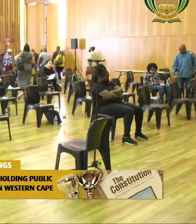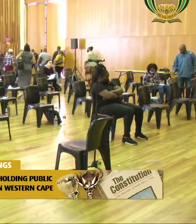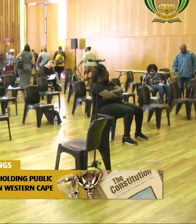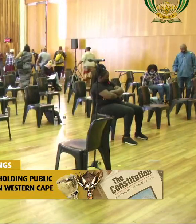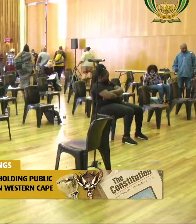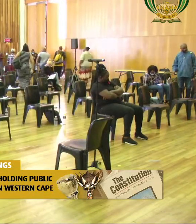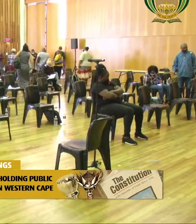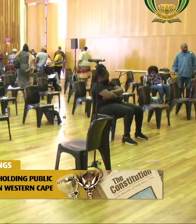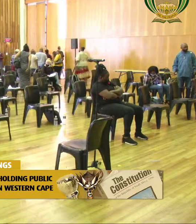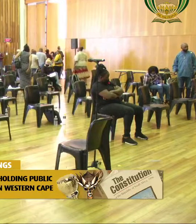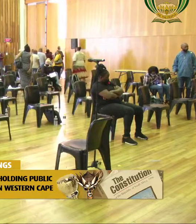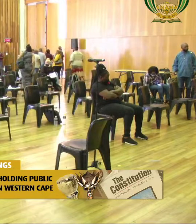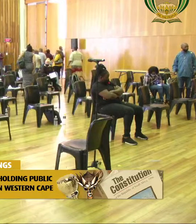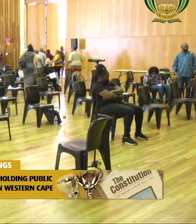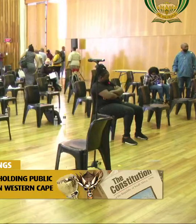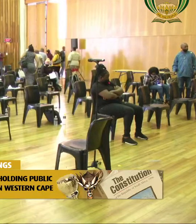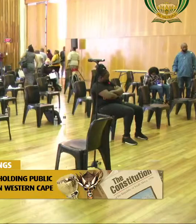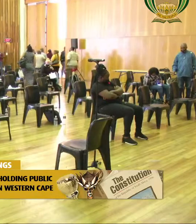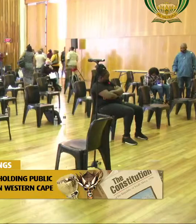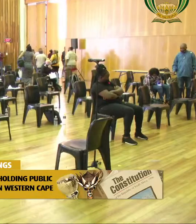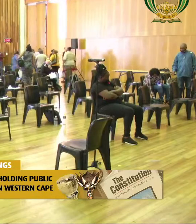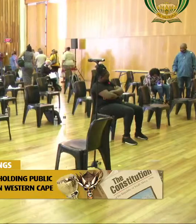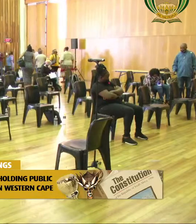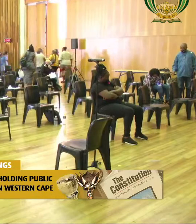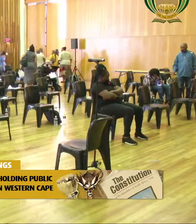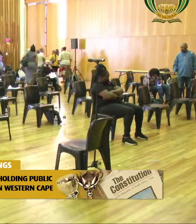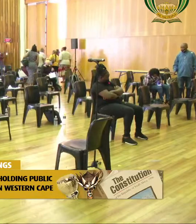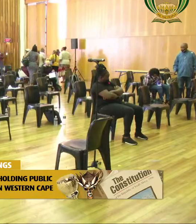This one is on the whole time now. It's on the whole time now.